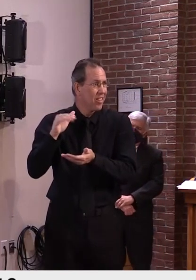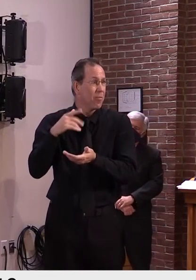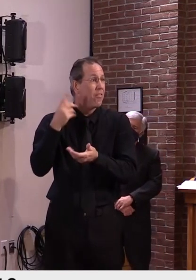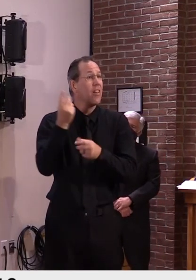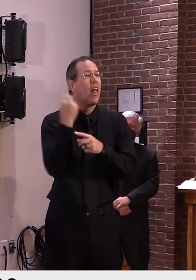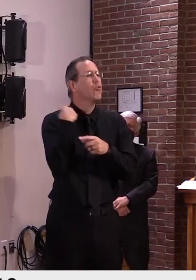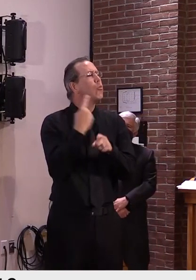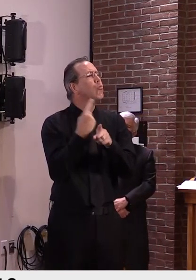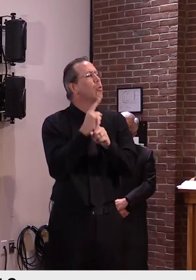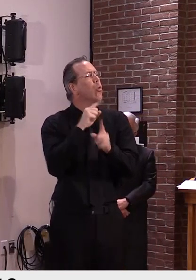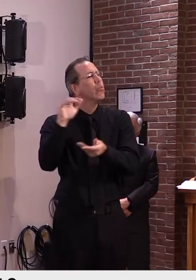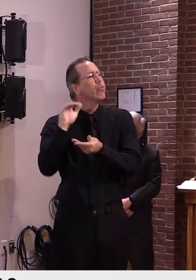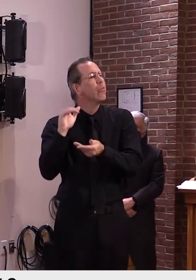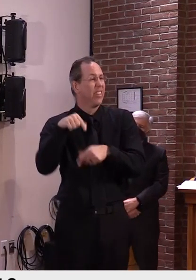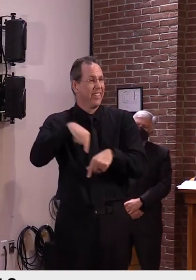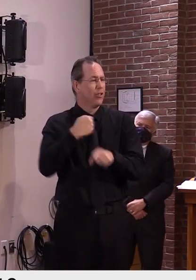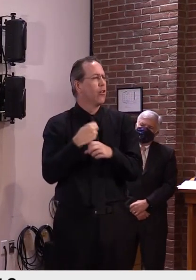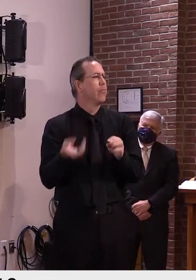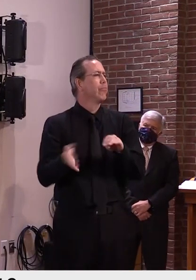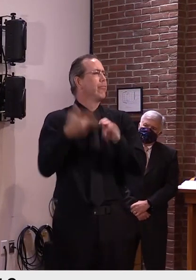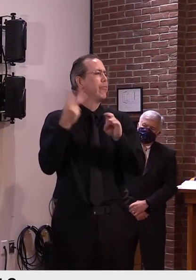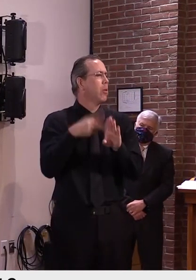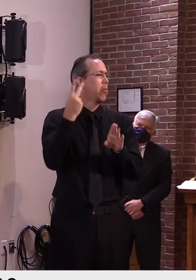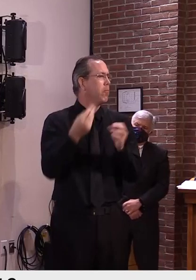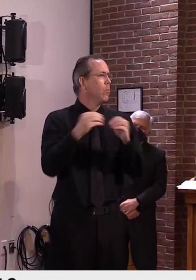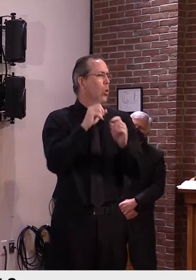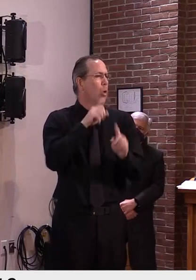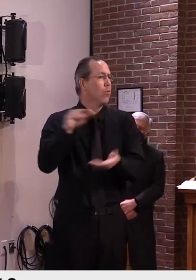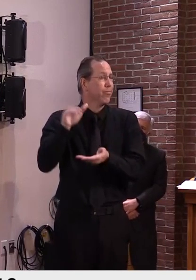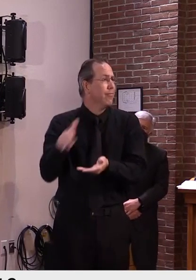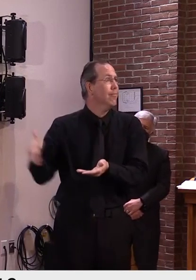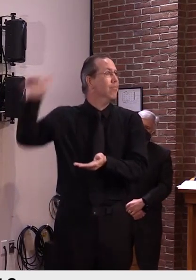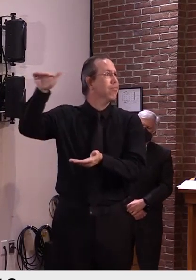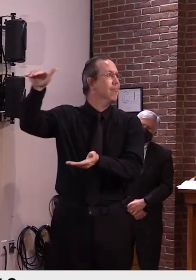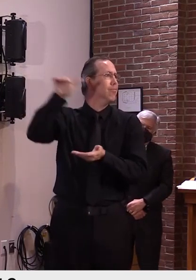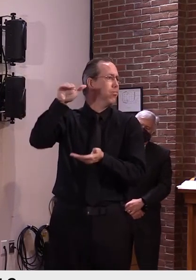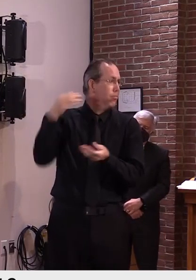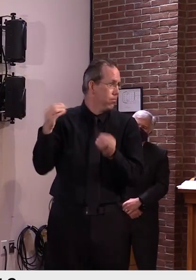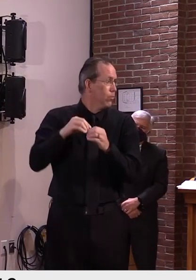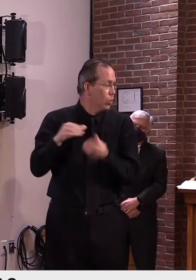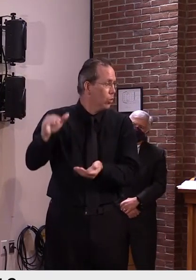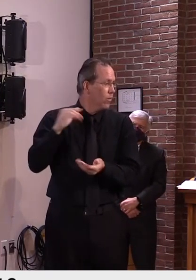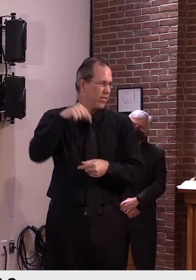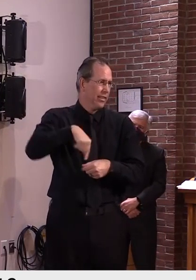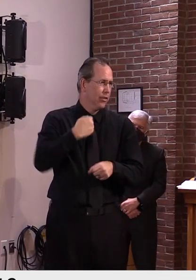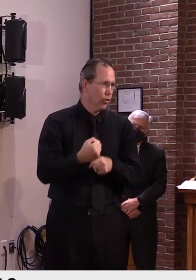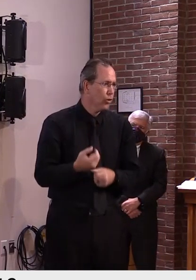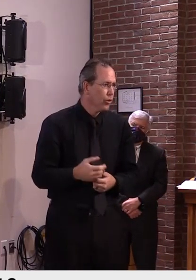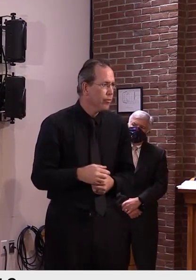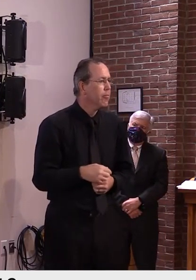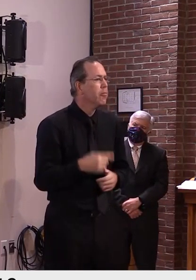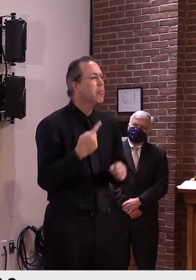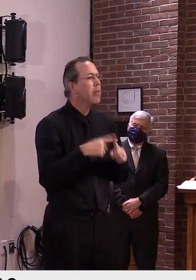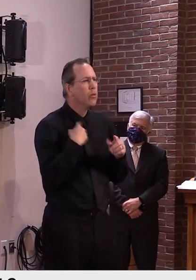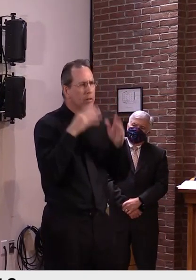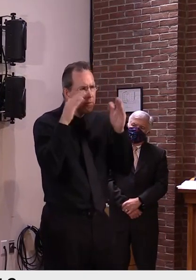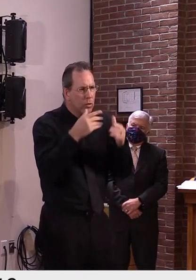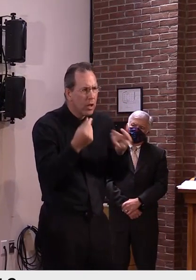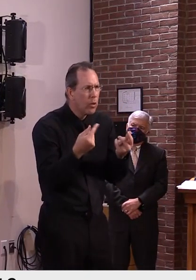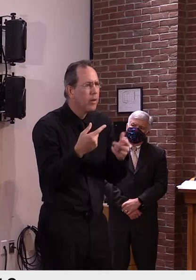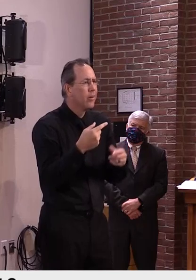there may be increased demand this year. We have had favorable work, not just in our Vaccine for Children